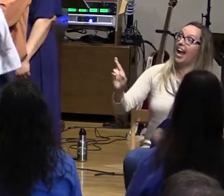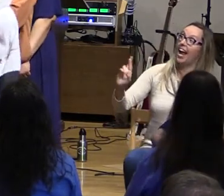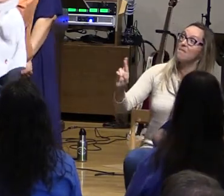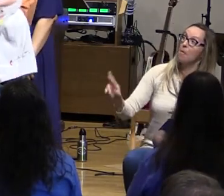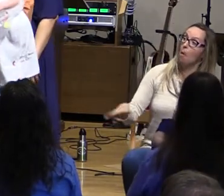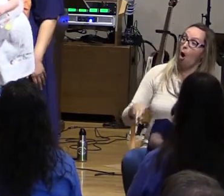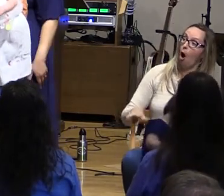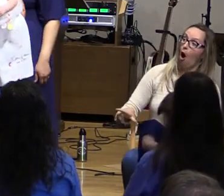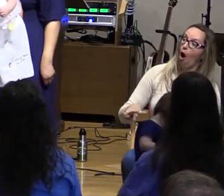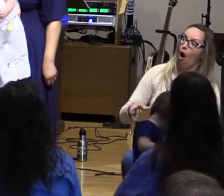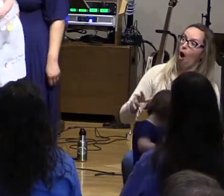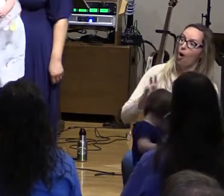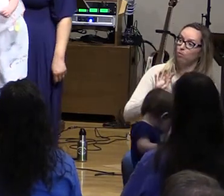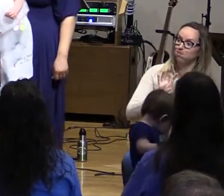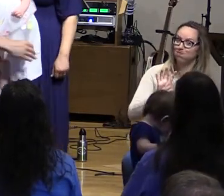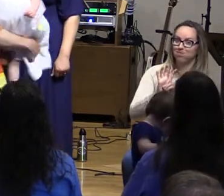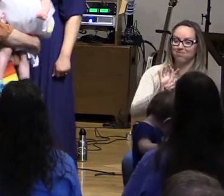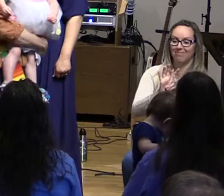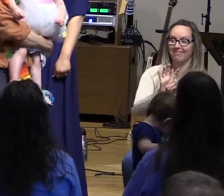with us.